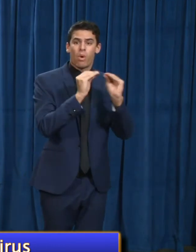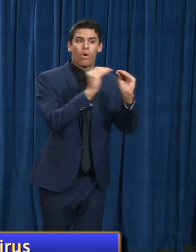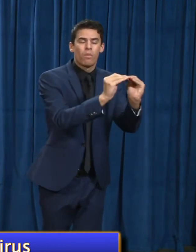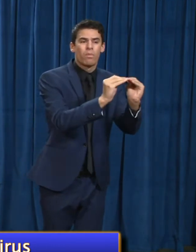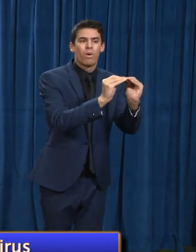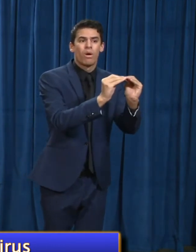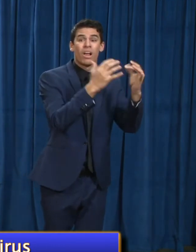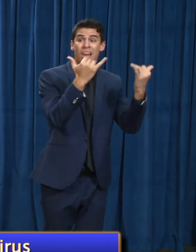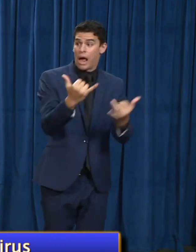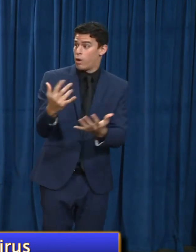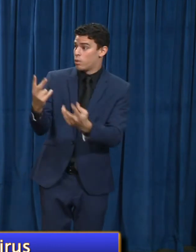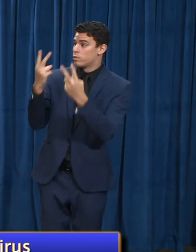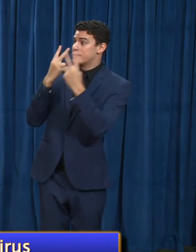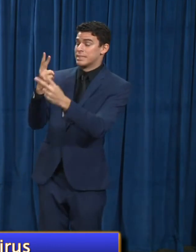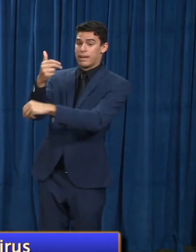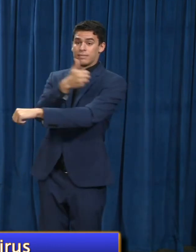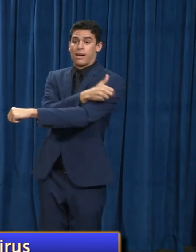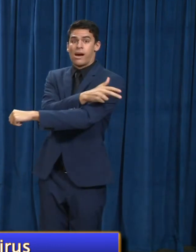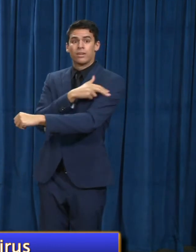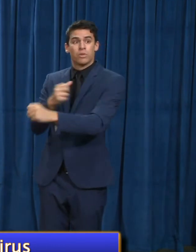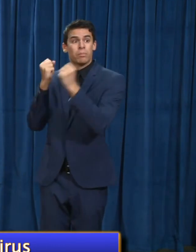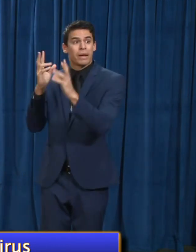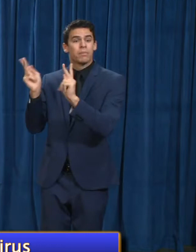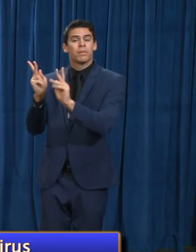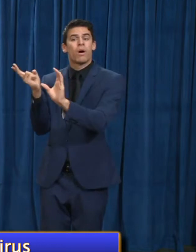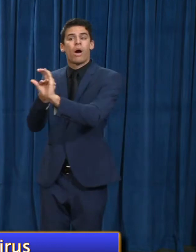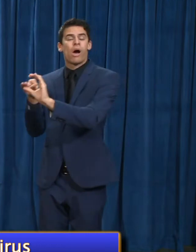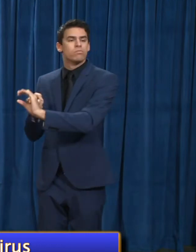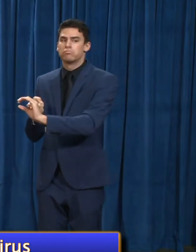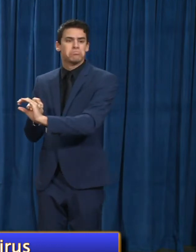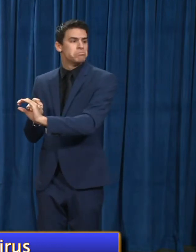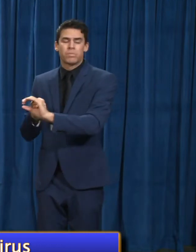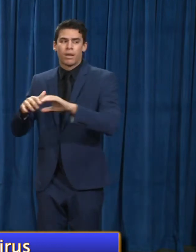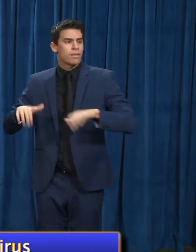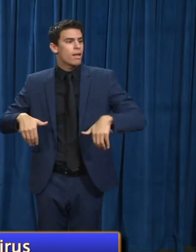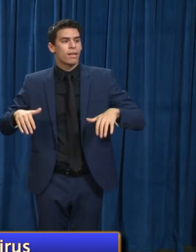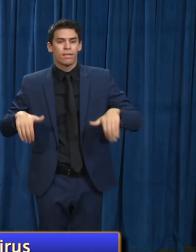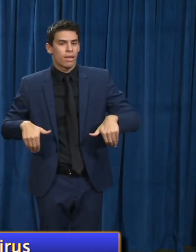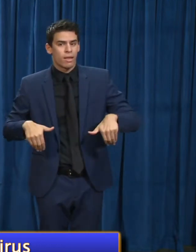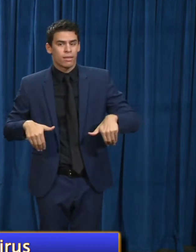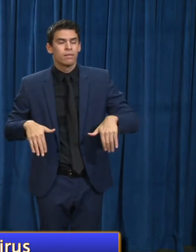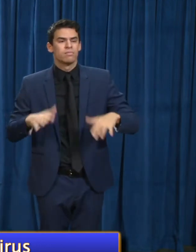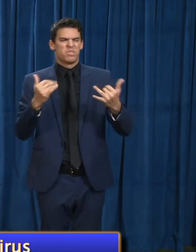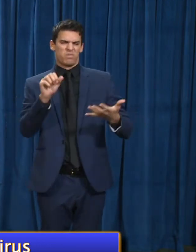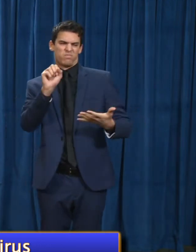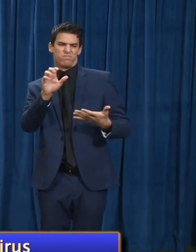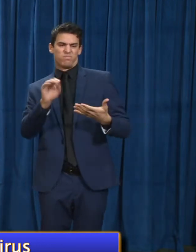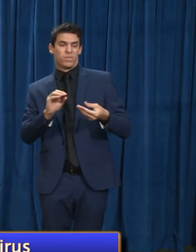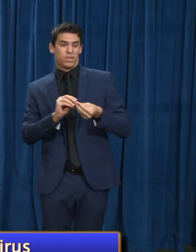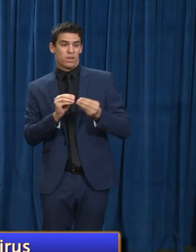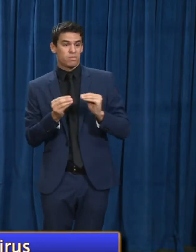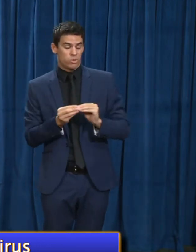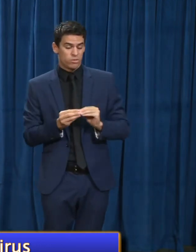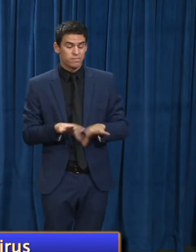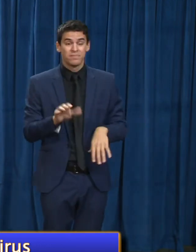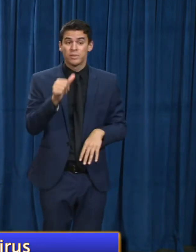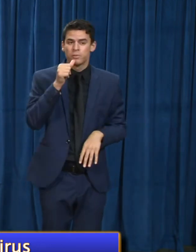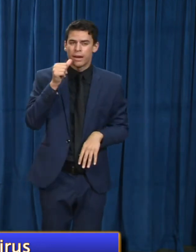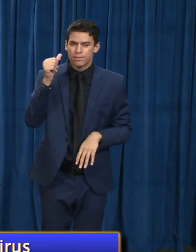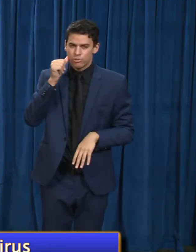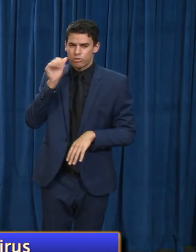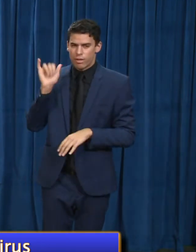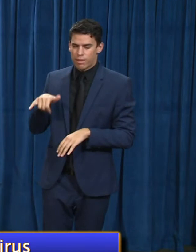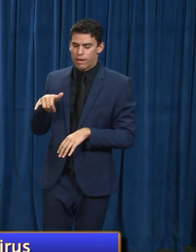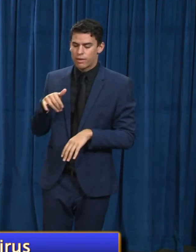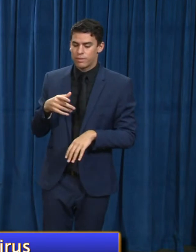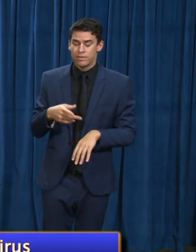yet in many hospitalizations, fortunately. So let me give you the numbers that we have yesterday from